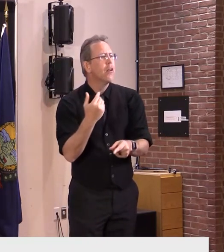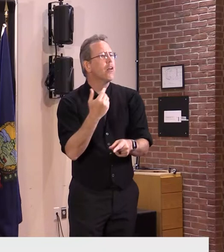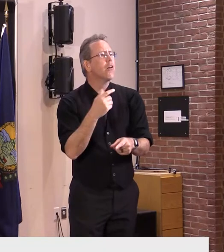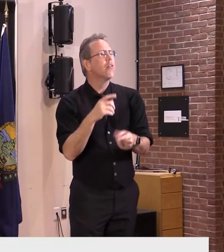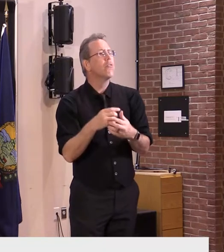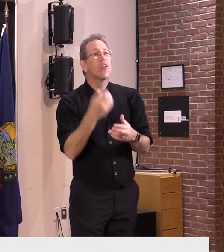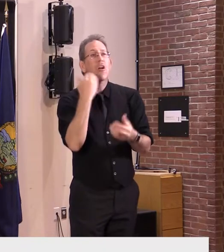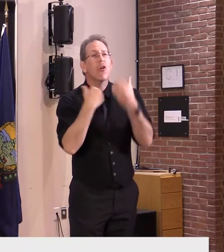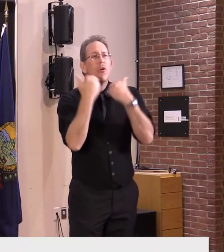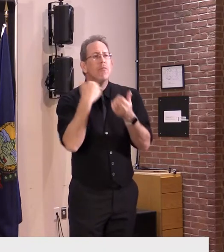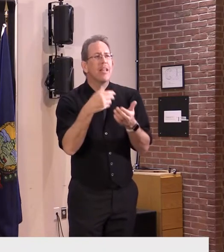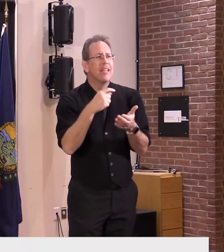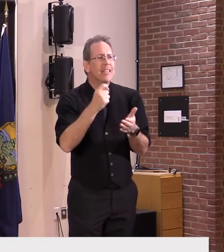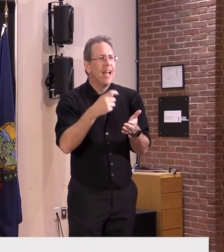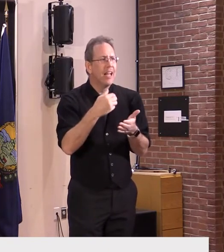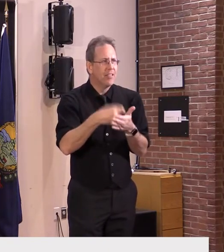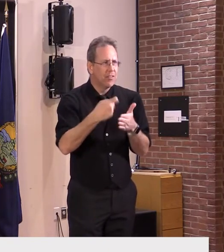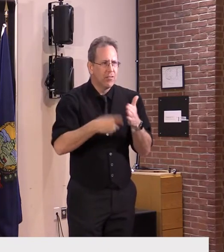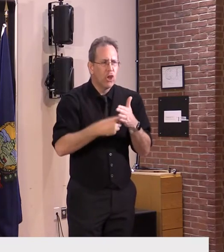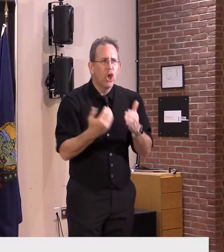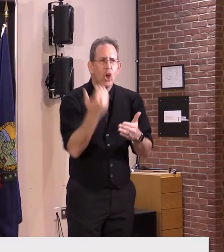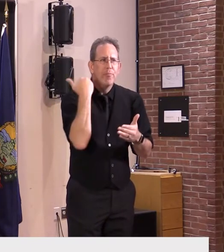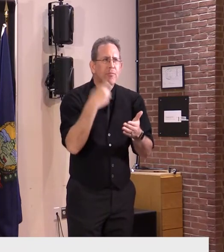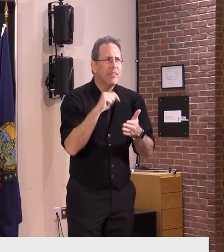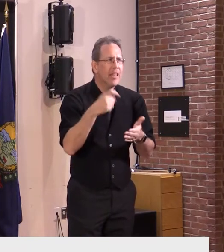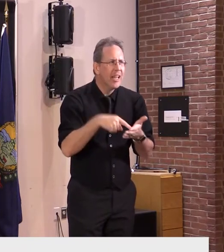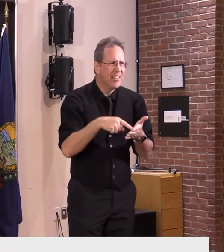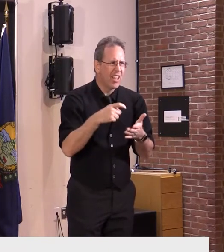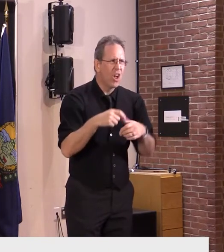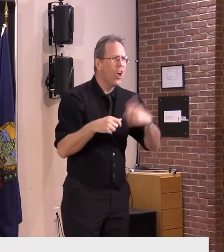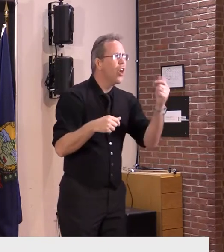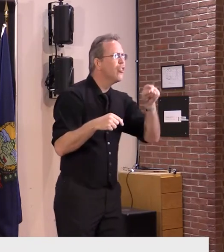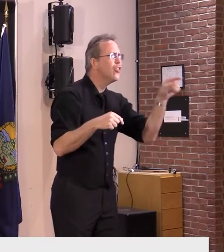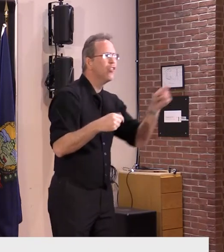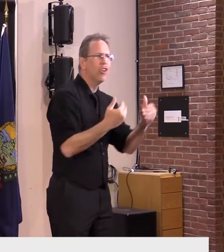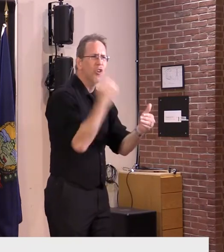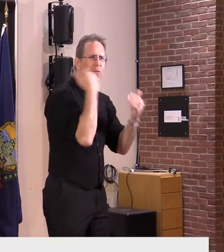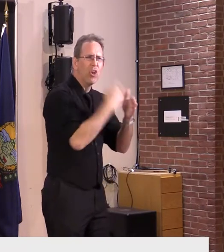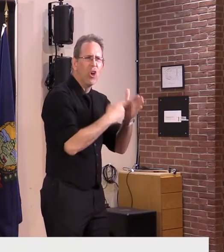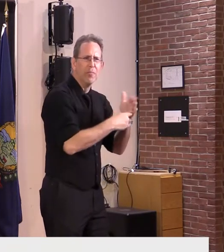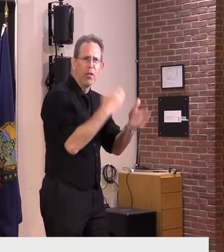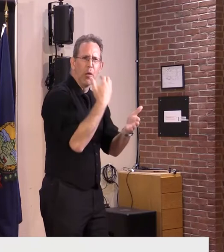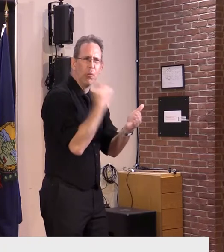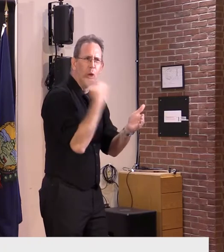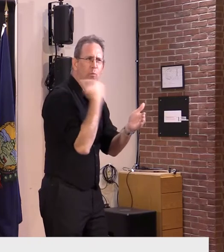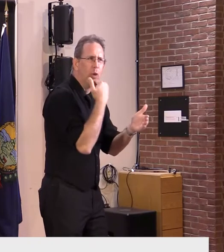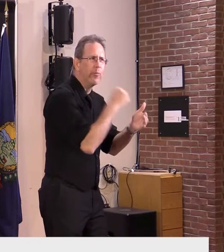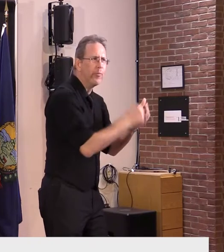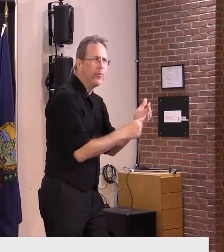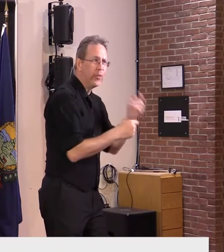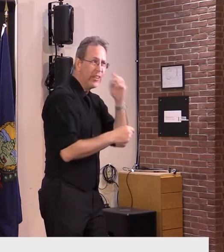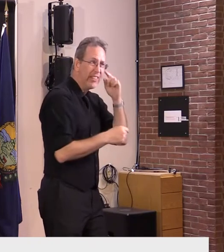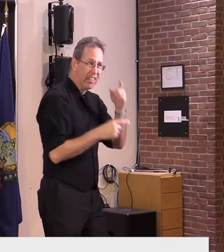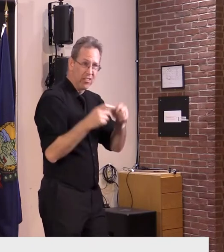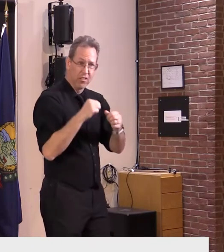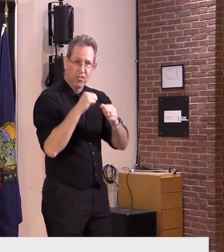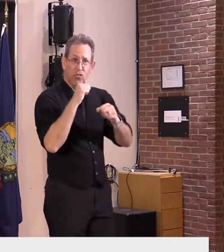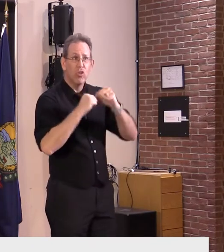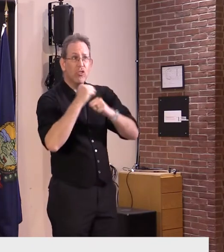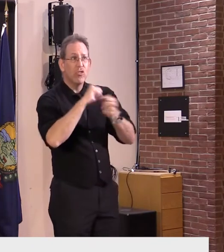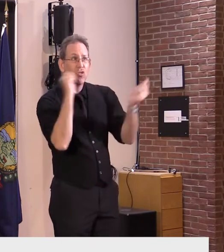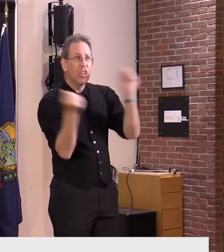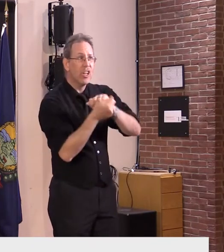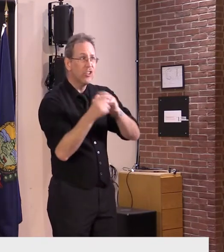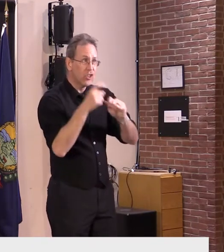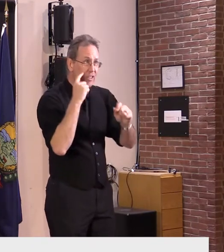numbers again are problematic. Do you think there's going to have to be some structural changes with the T fund